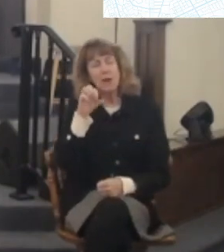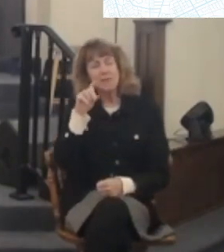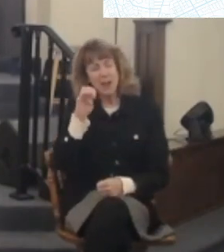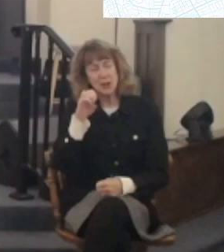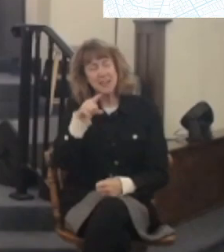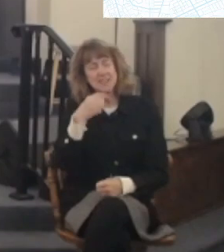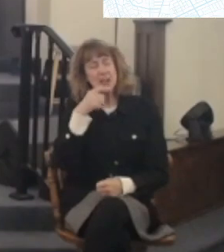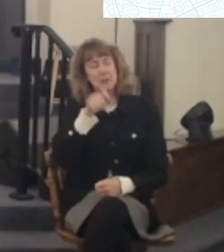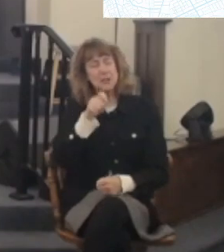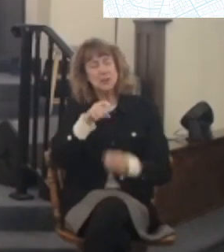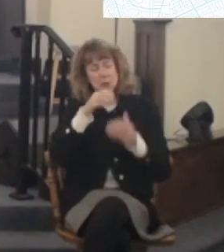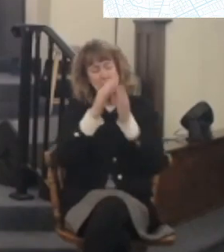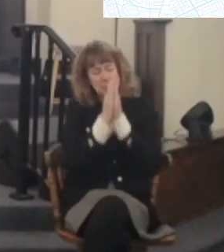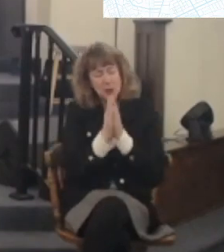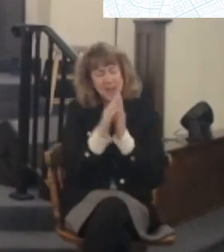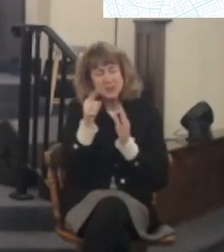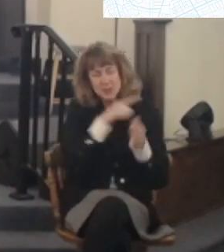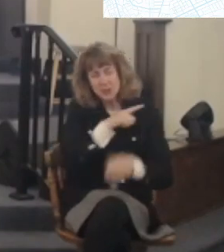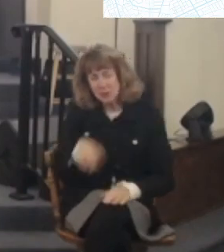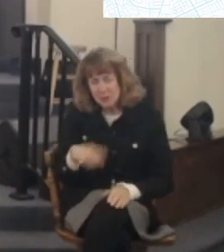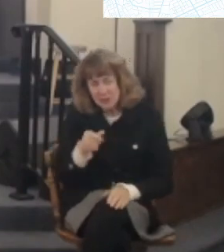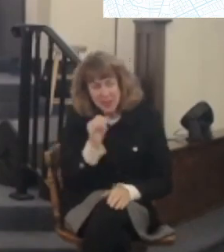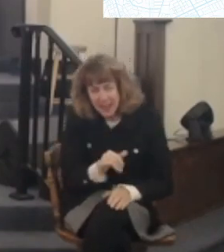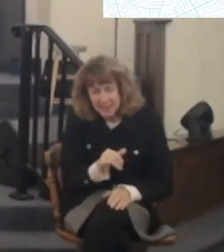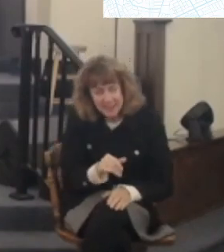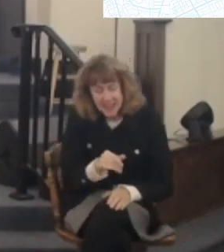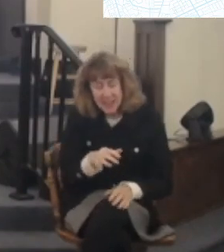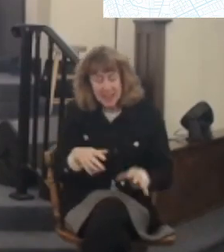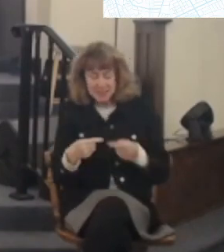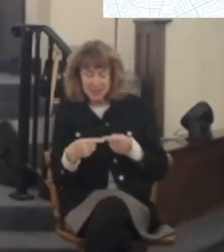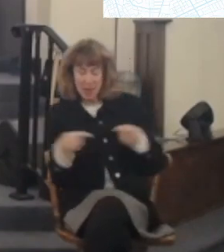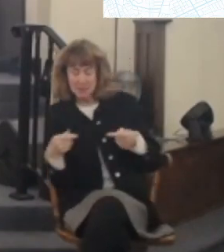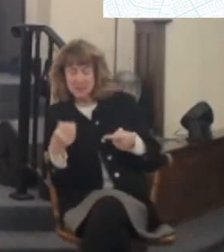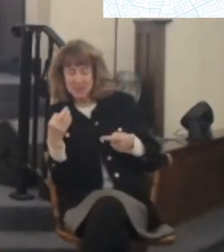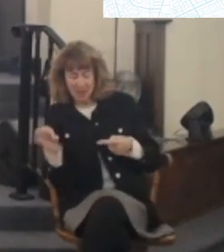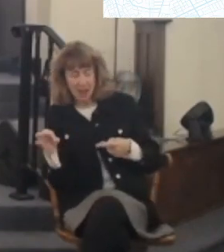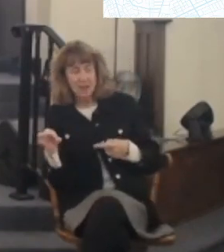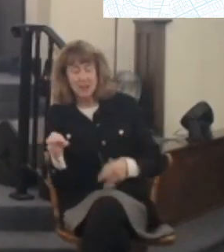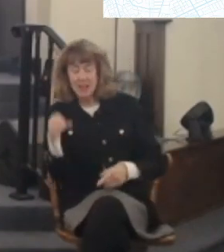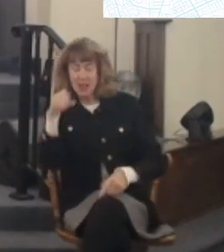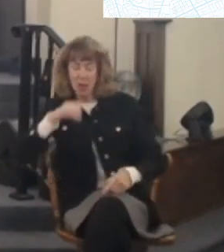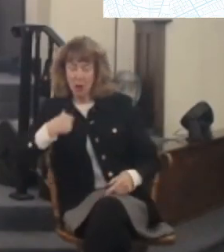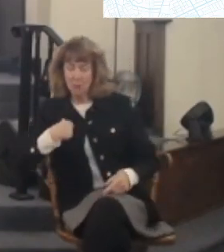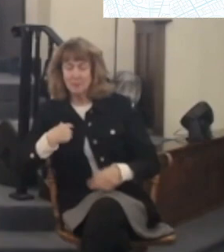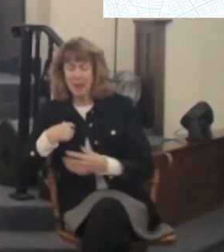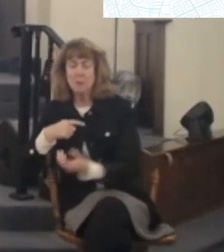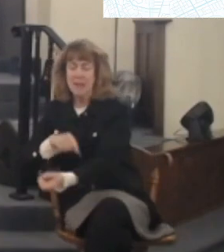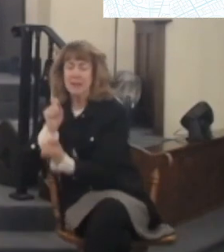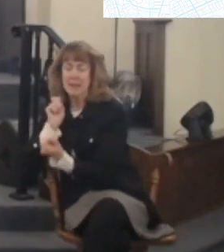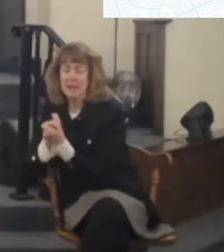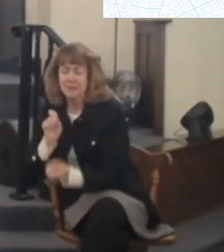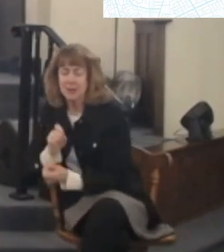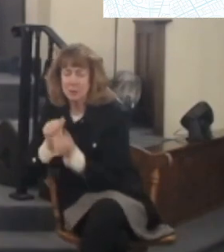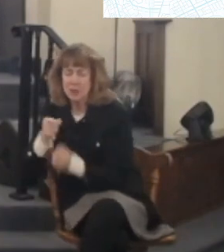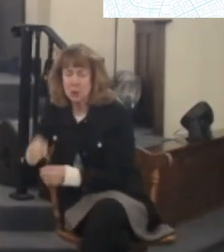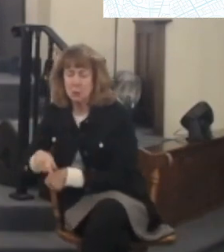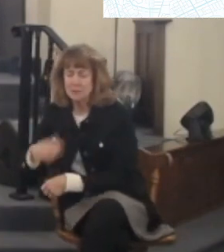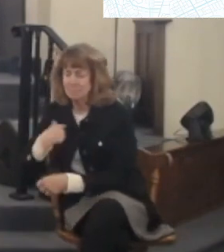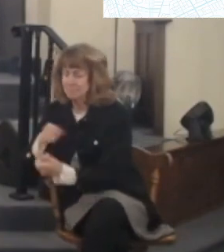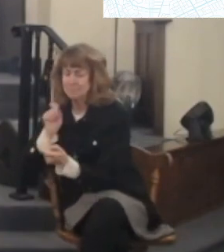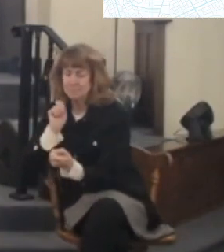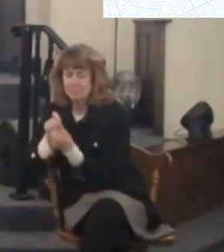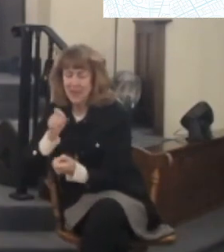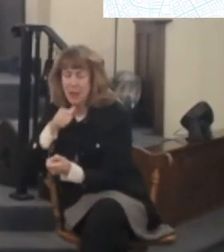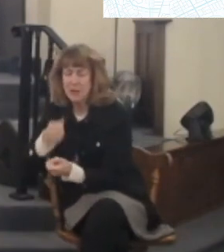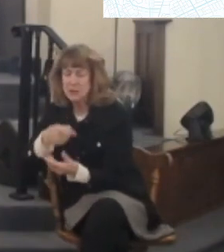pray to the Lord for it. This is the opposite of an eye for an eye or character